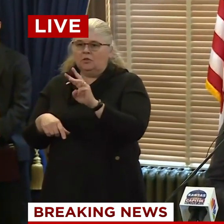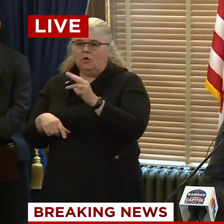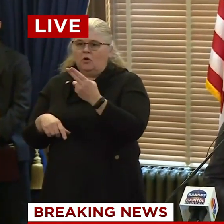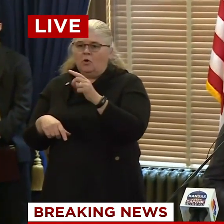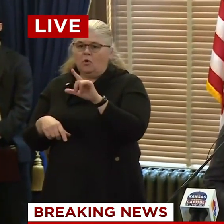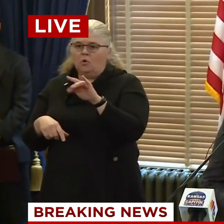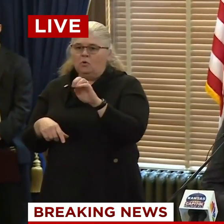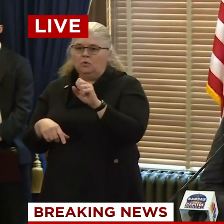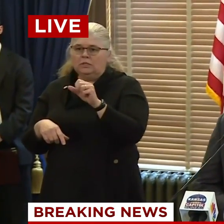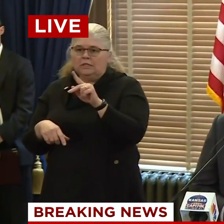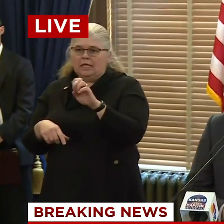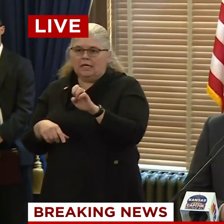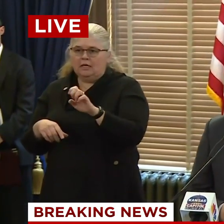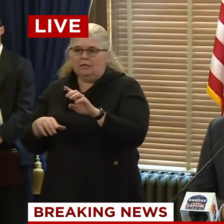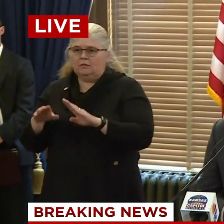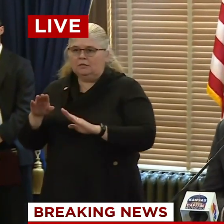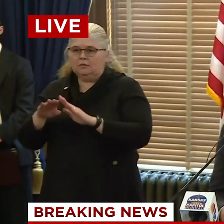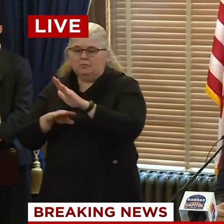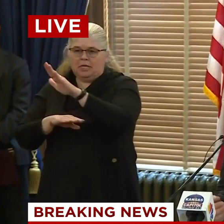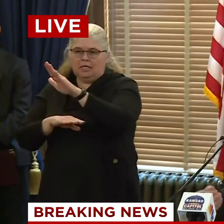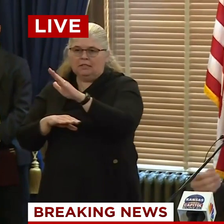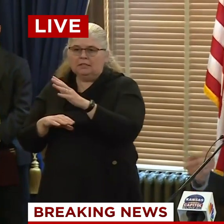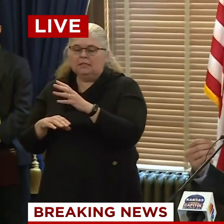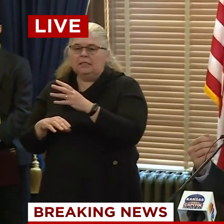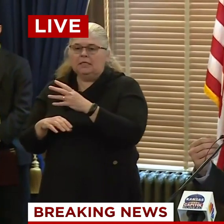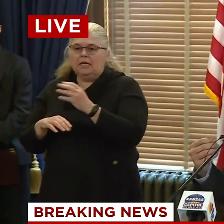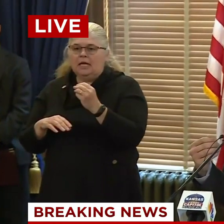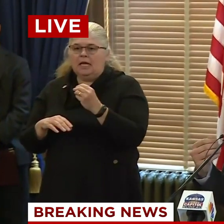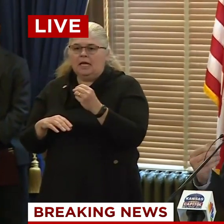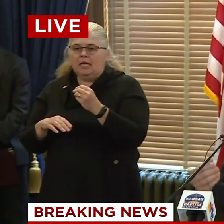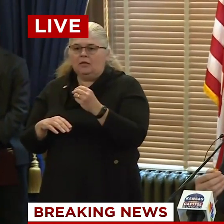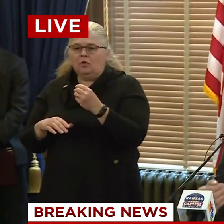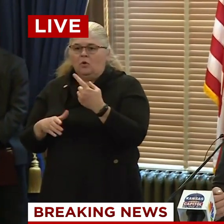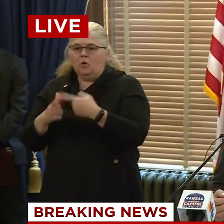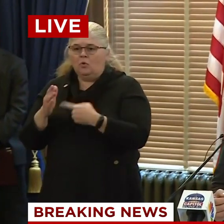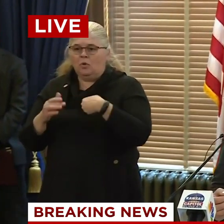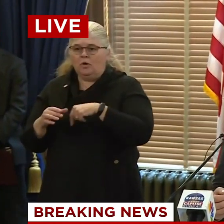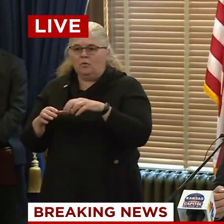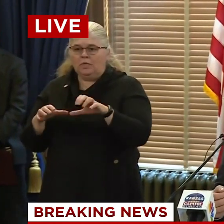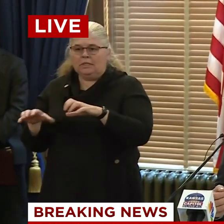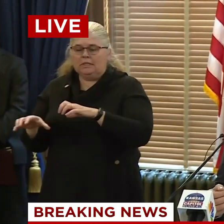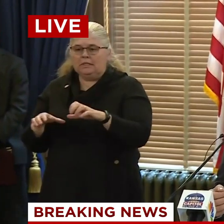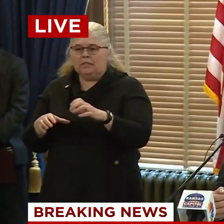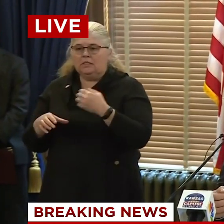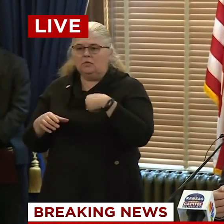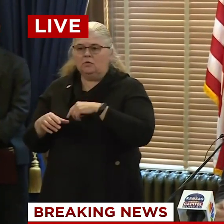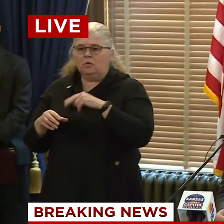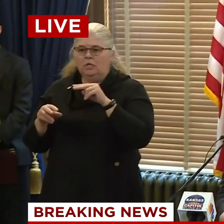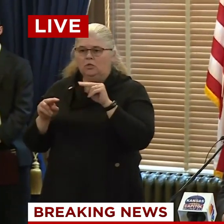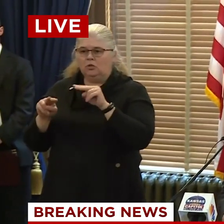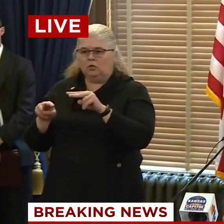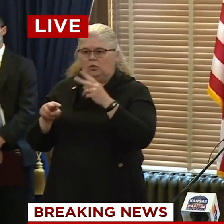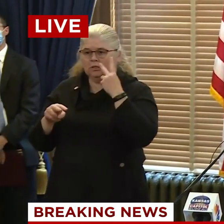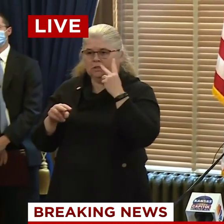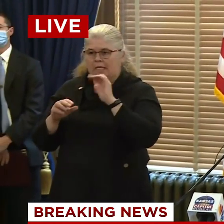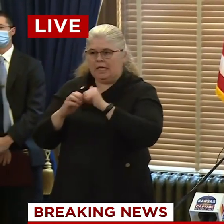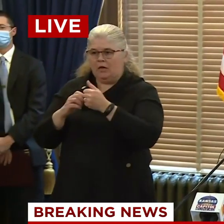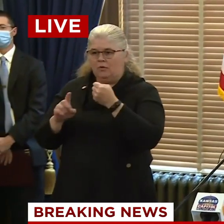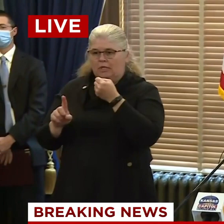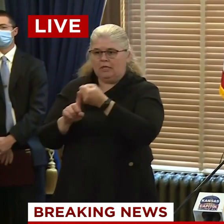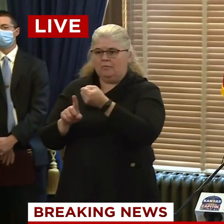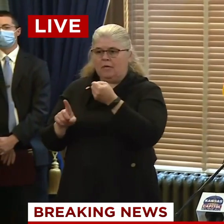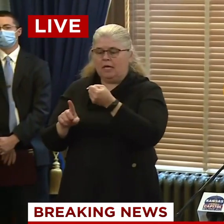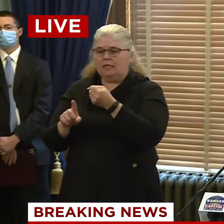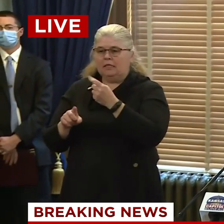spikes were flowing through the market. And so what we did was to look and see how that was going to impact